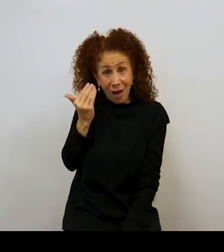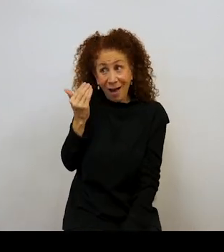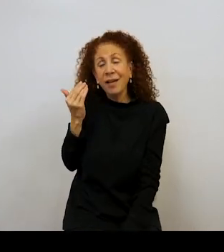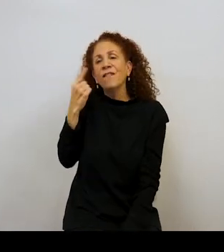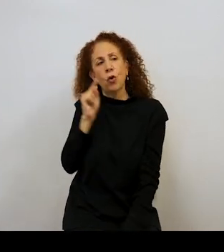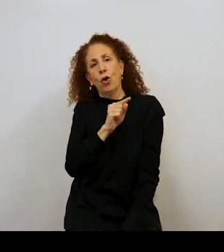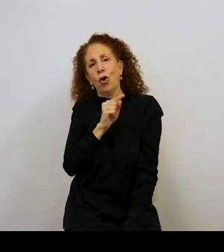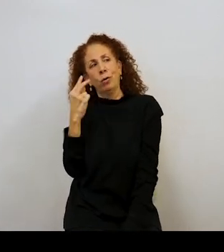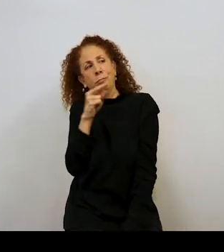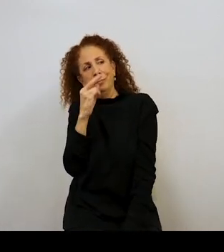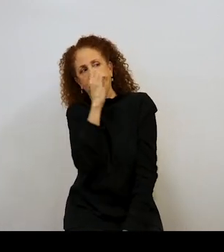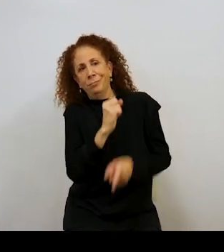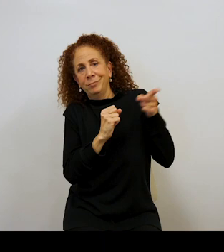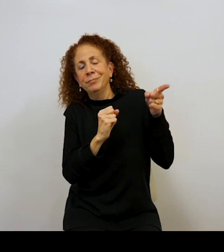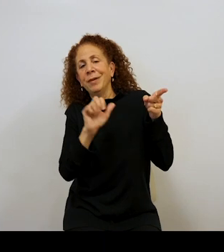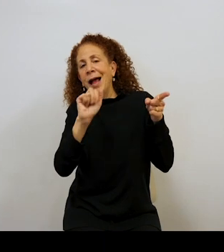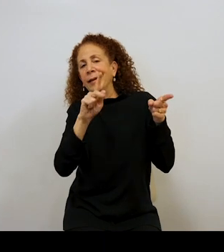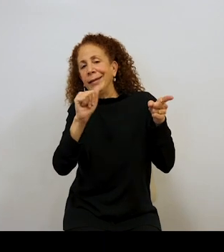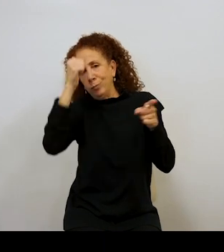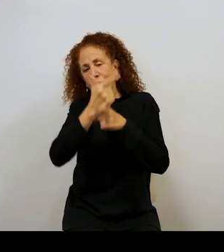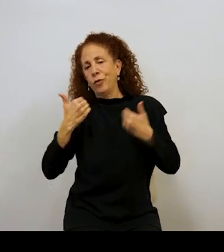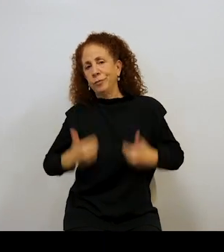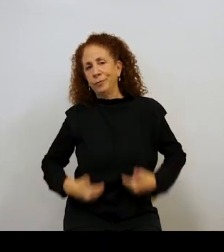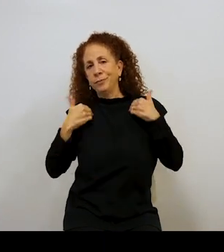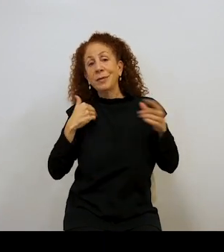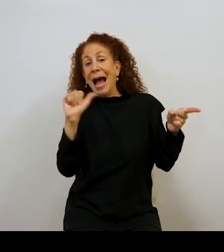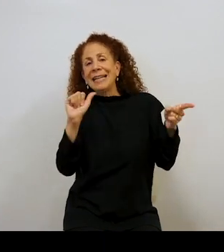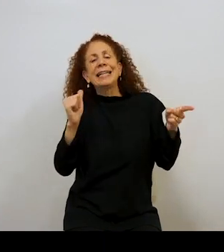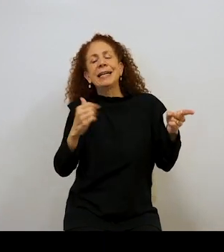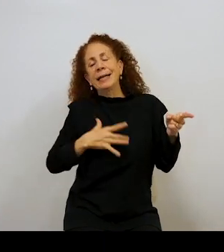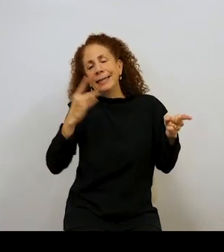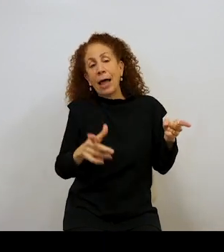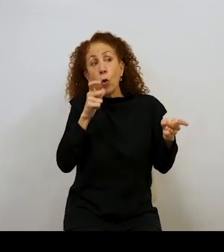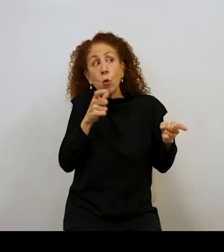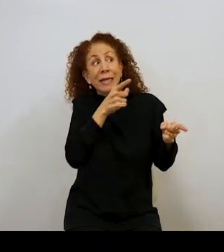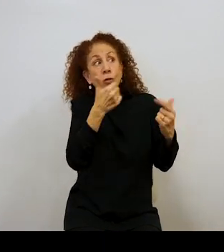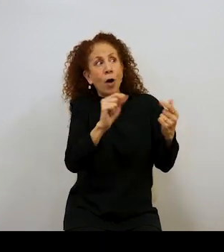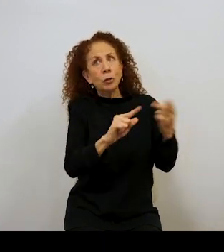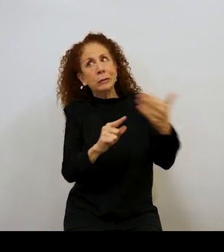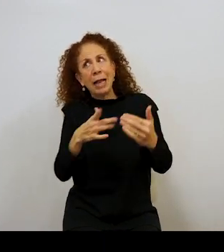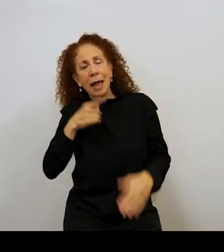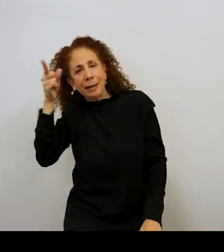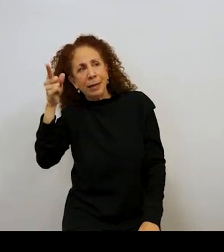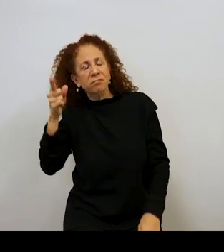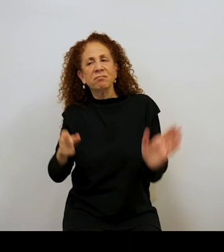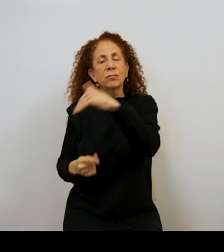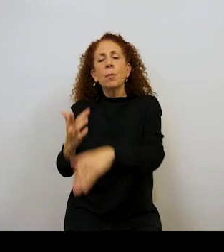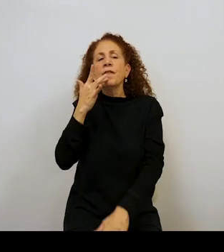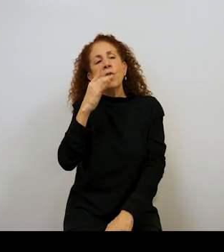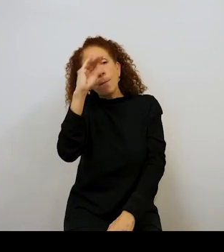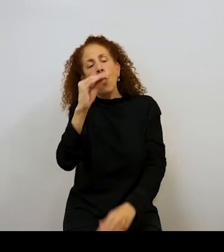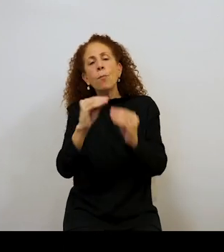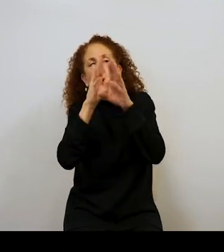was always because he was Anika's brother. Anika never liked the ones Pervez tried to nudge her towards. She preferred the